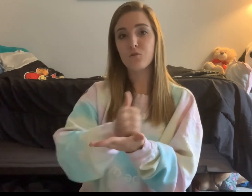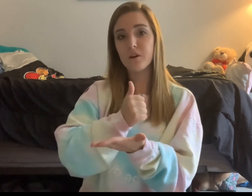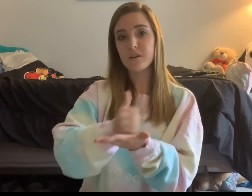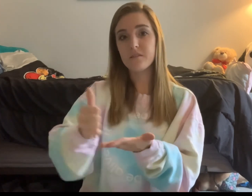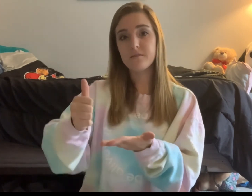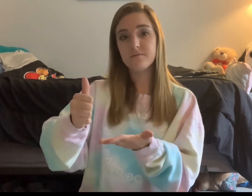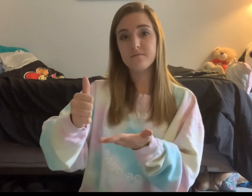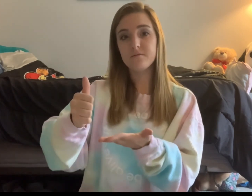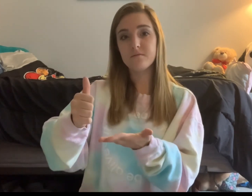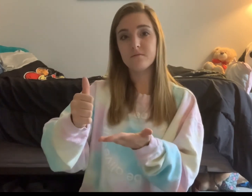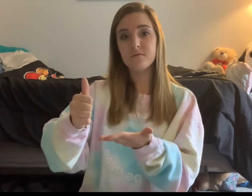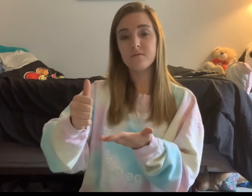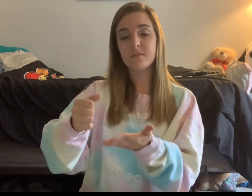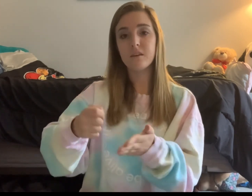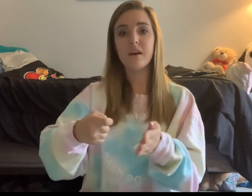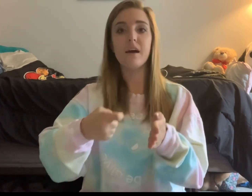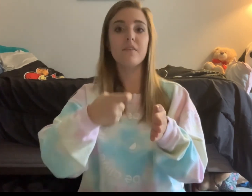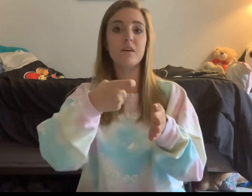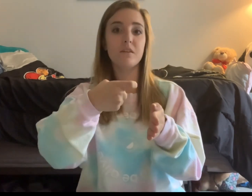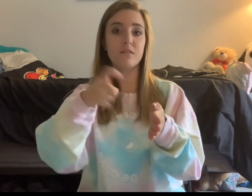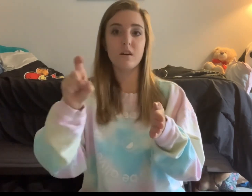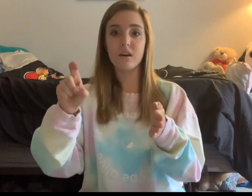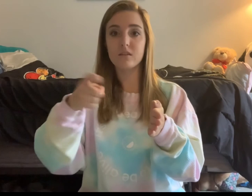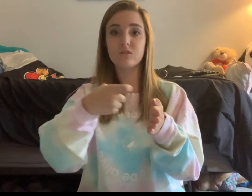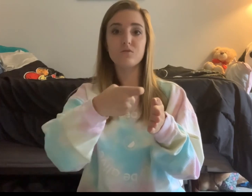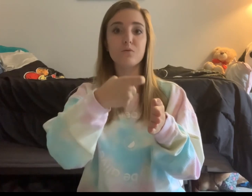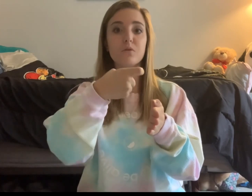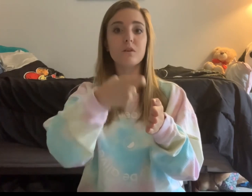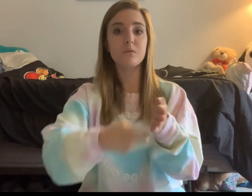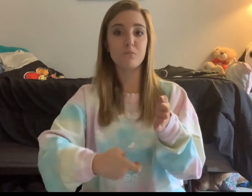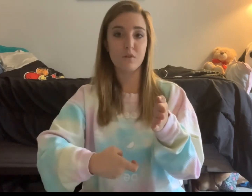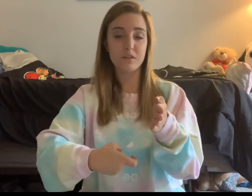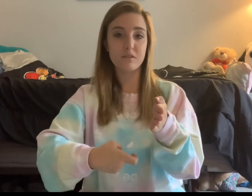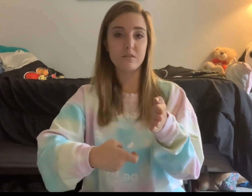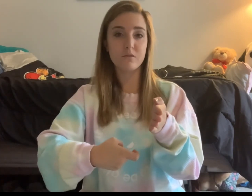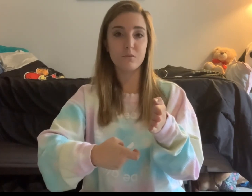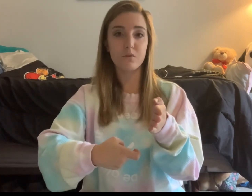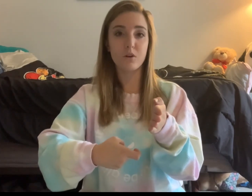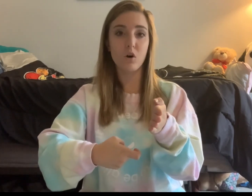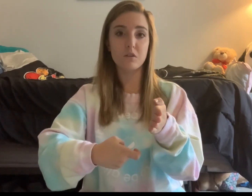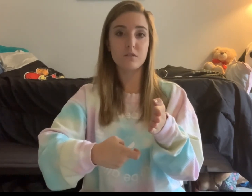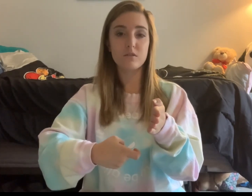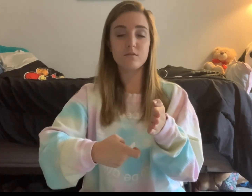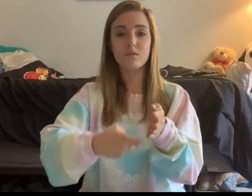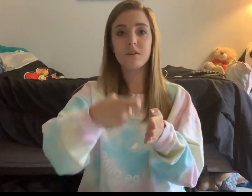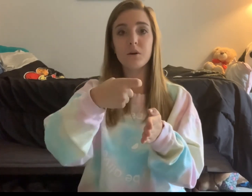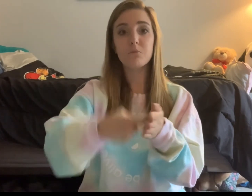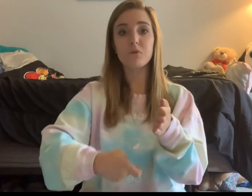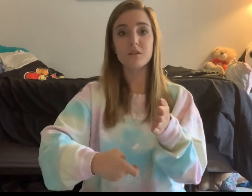credit, and then the X for price or cost, price,